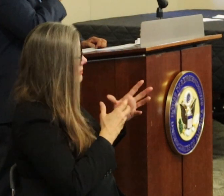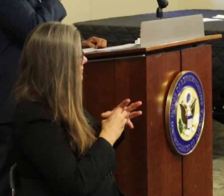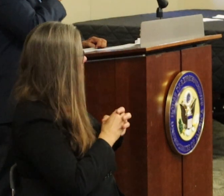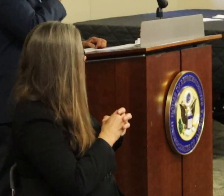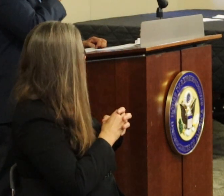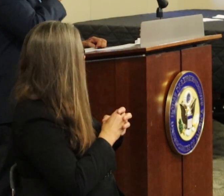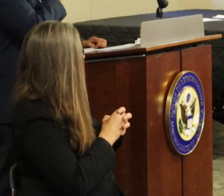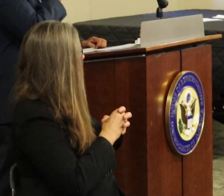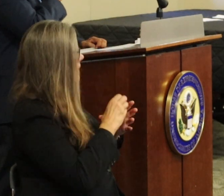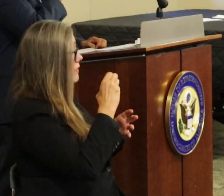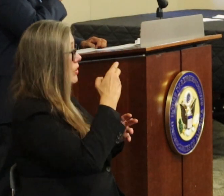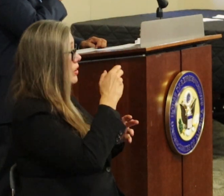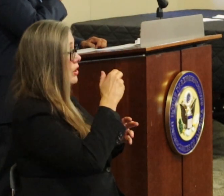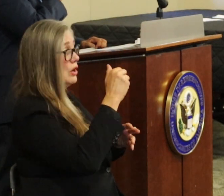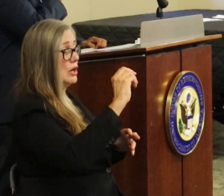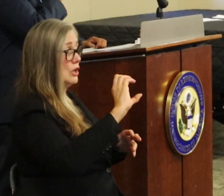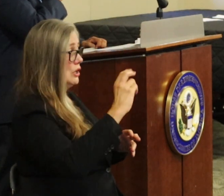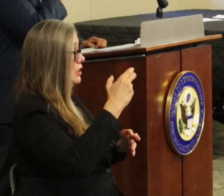like charter schools or